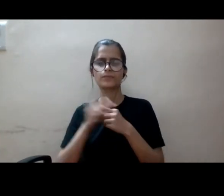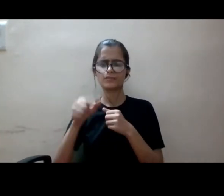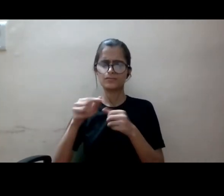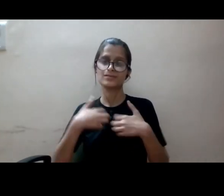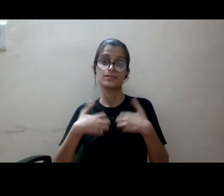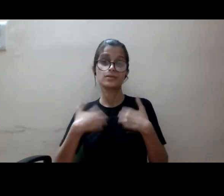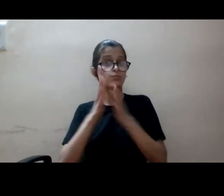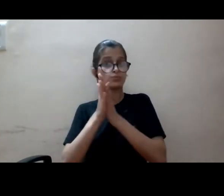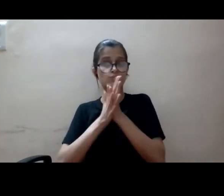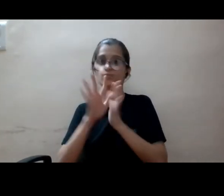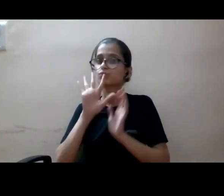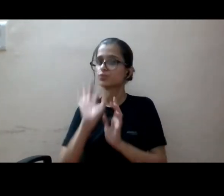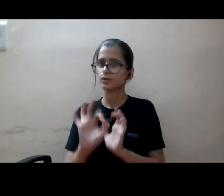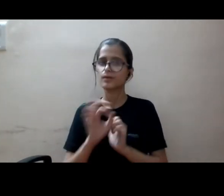interesting.